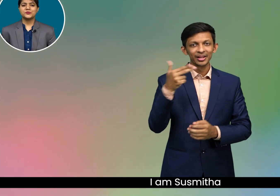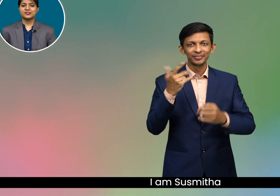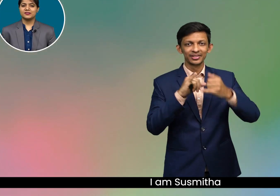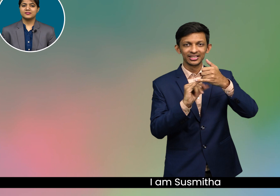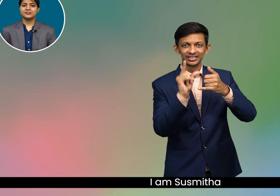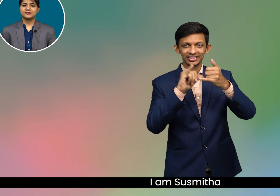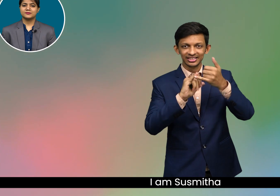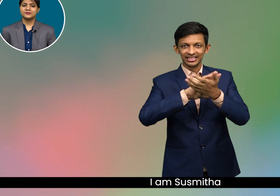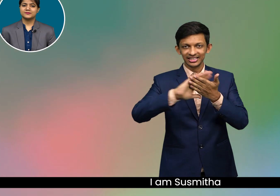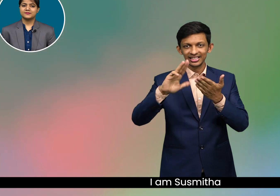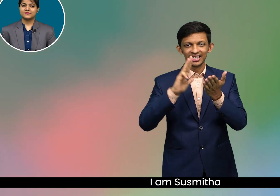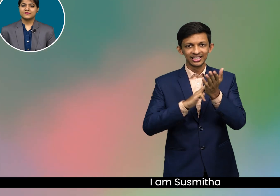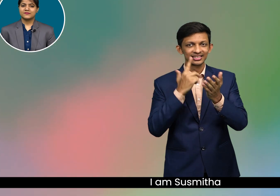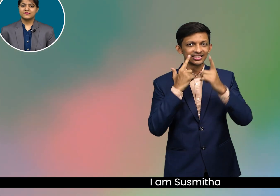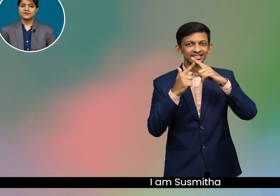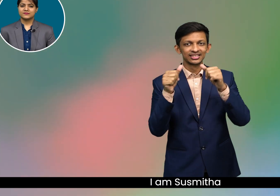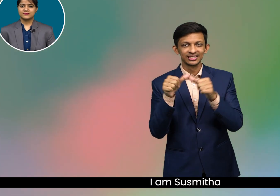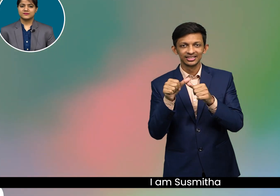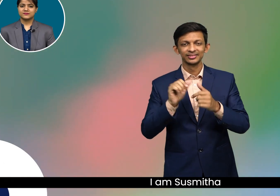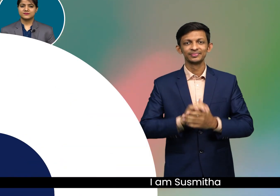I am Shushmita.